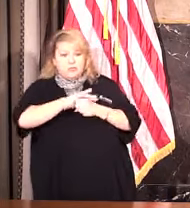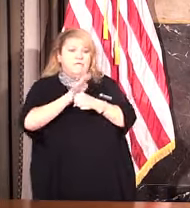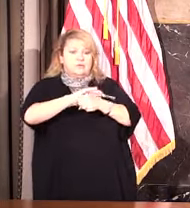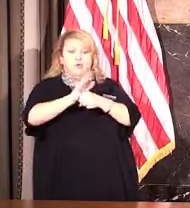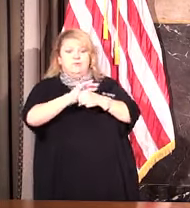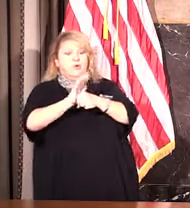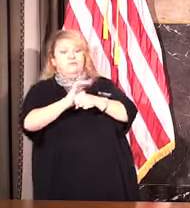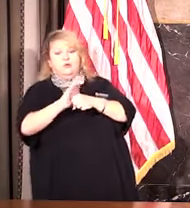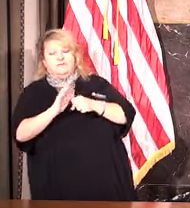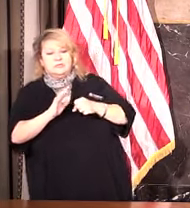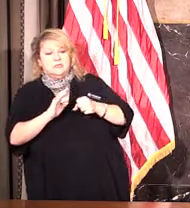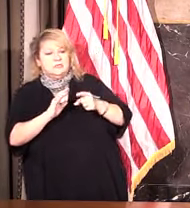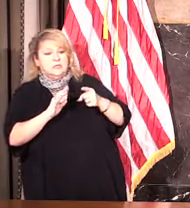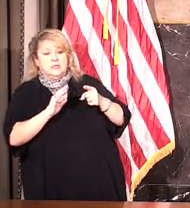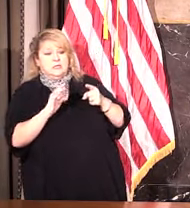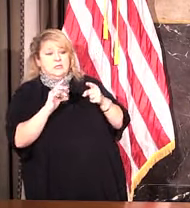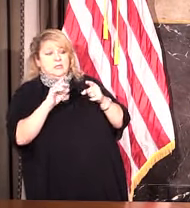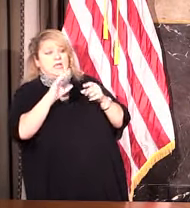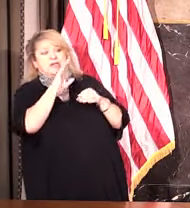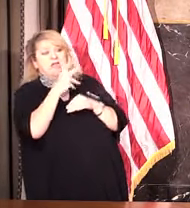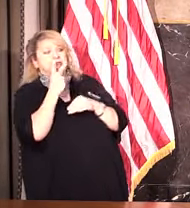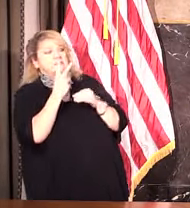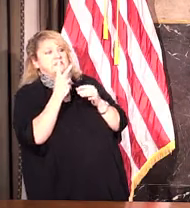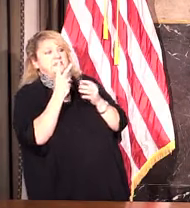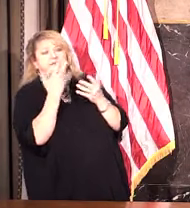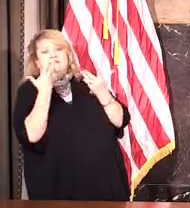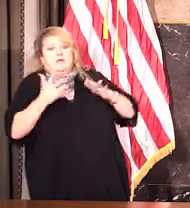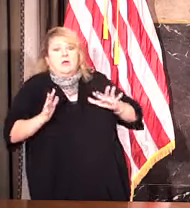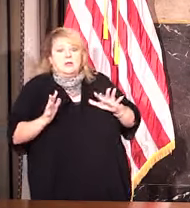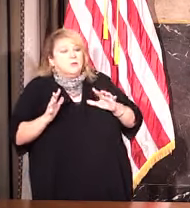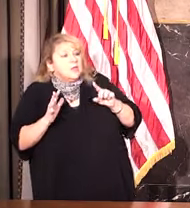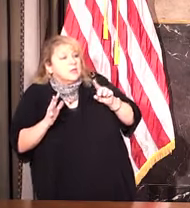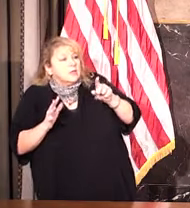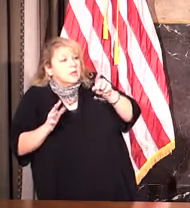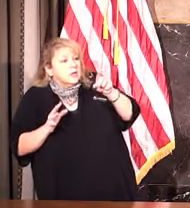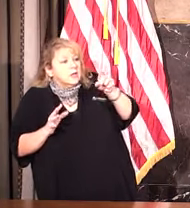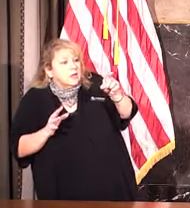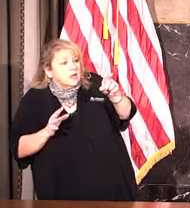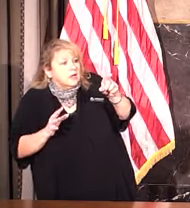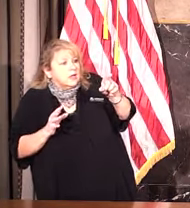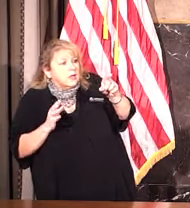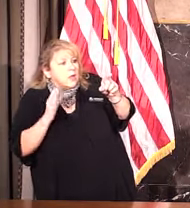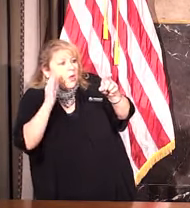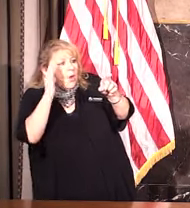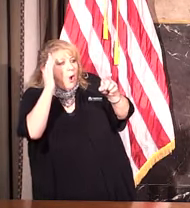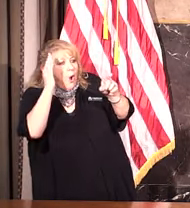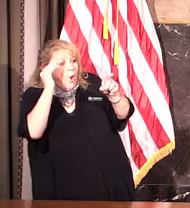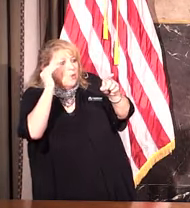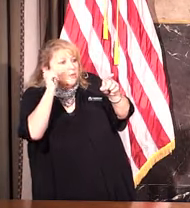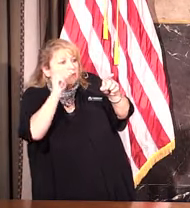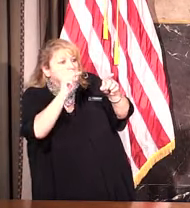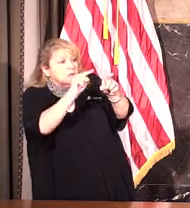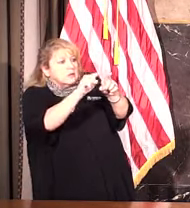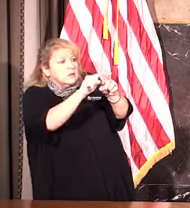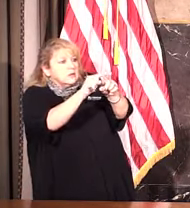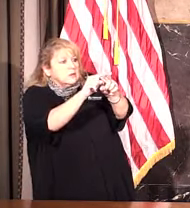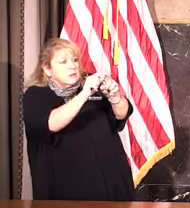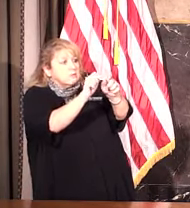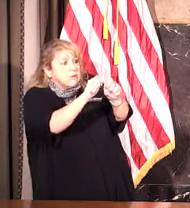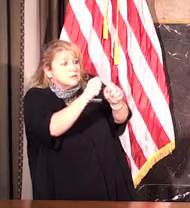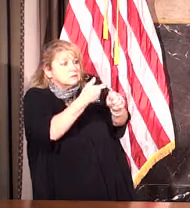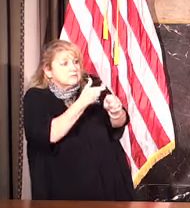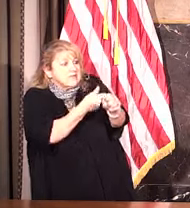is the way out of this. This is a real light at the end of the tunnel, and that is really encouraging. It's really encouraging to me as a public health practitioner